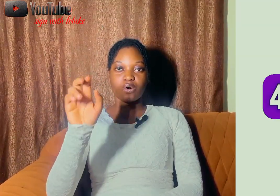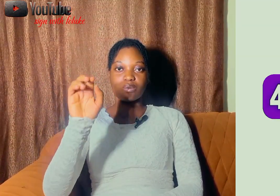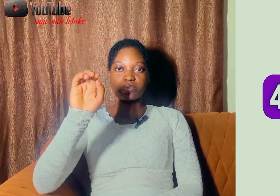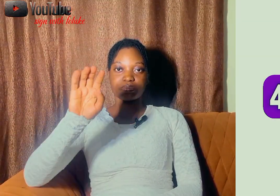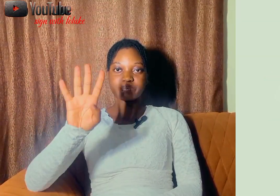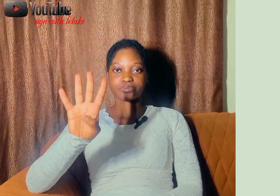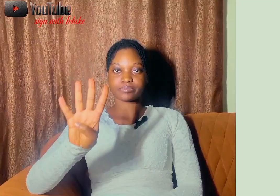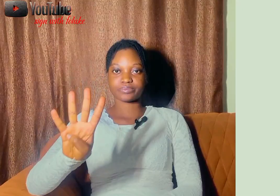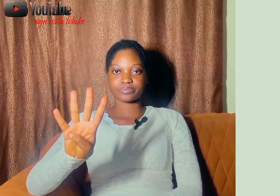4,